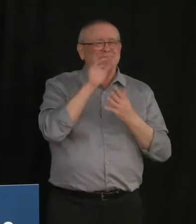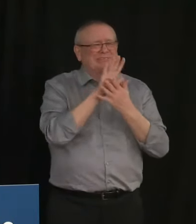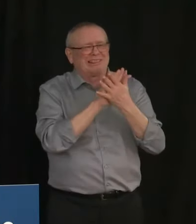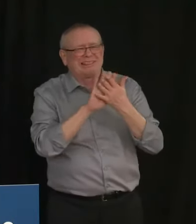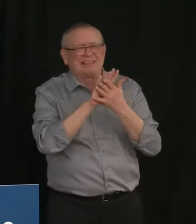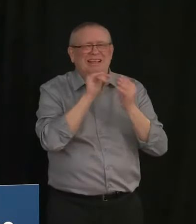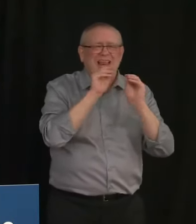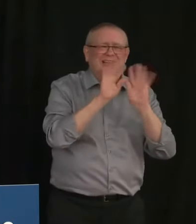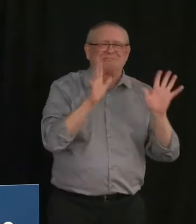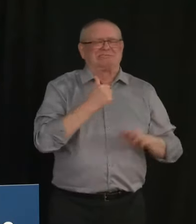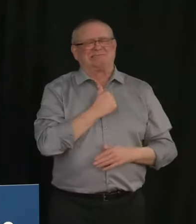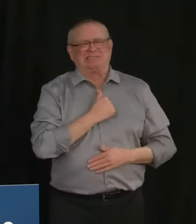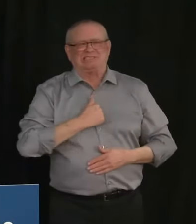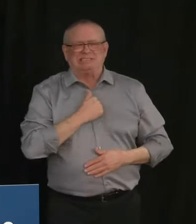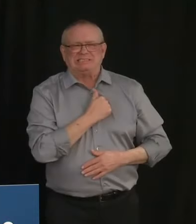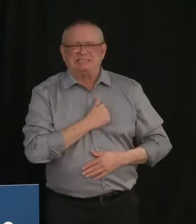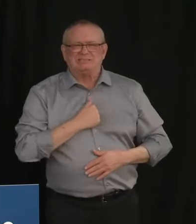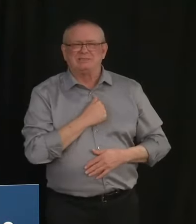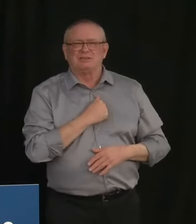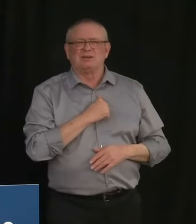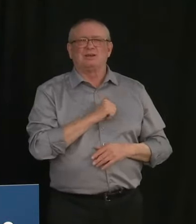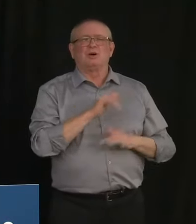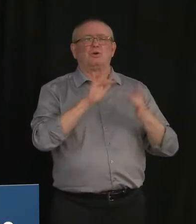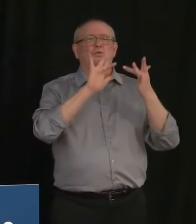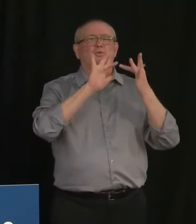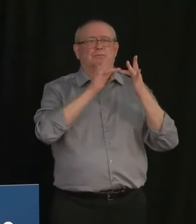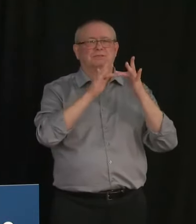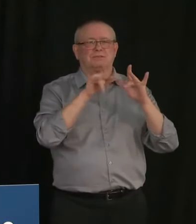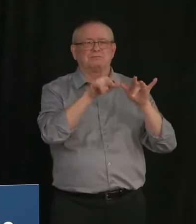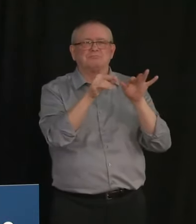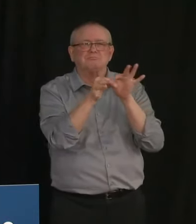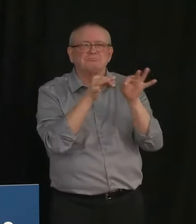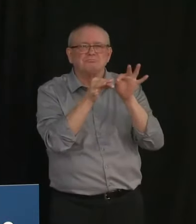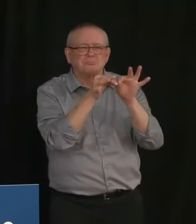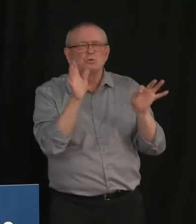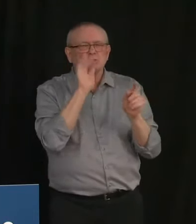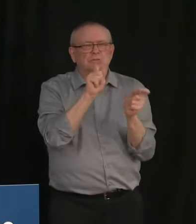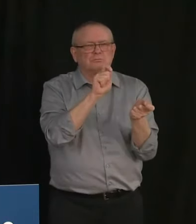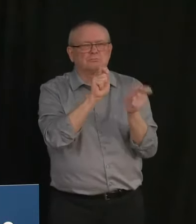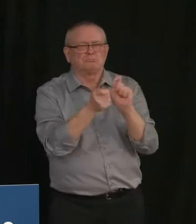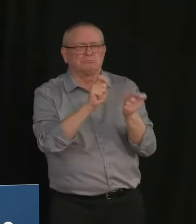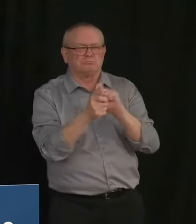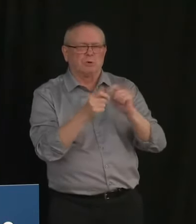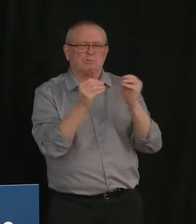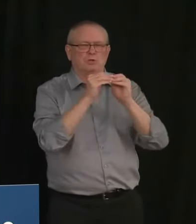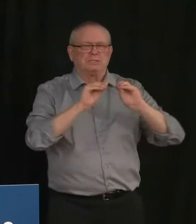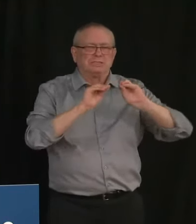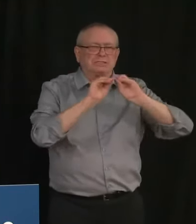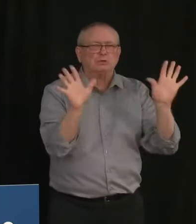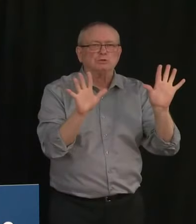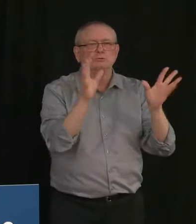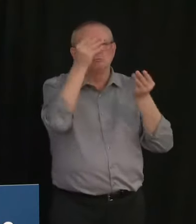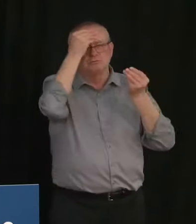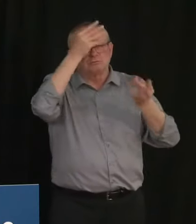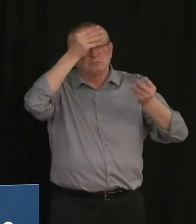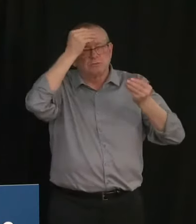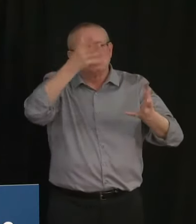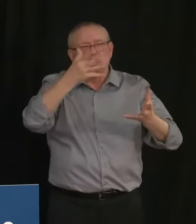are updating our website and will be creating new materials to help assist anyone who has questions about this current